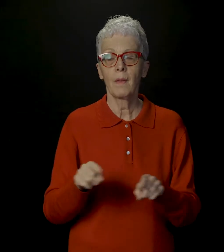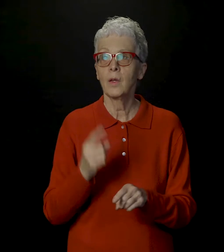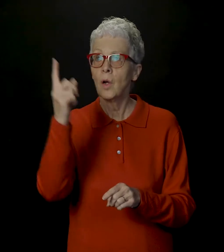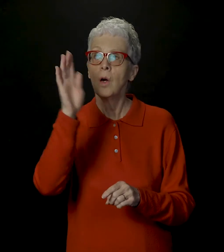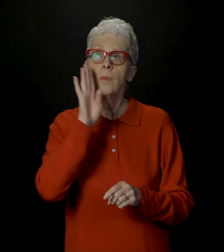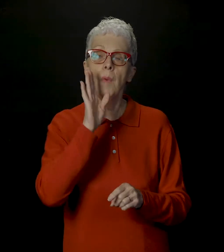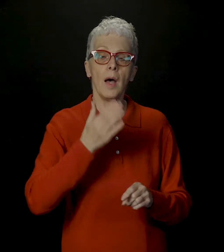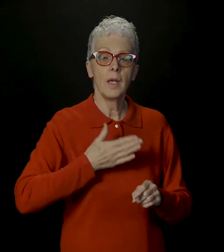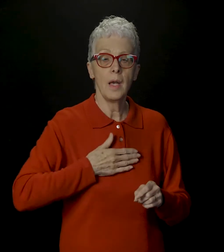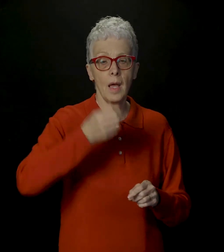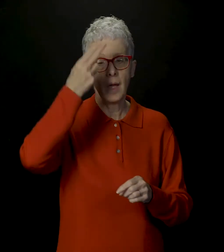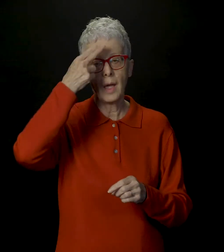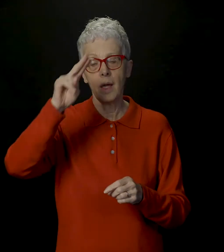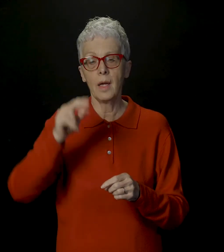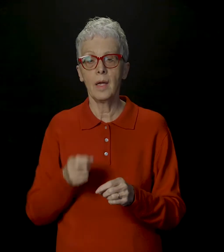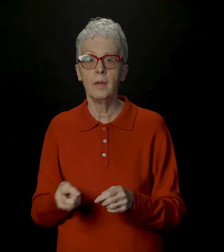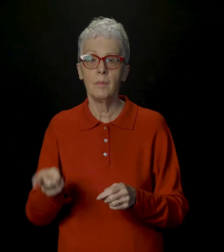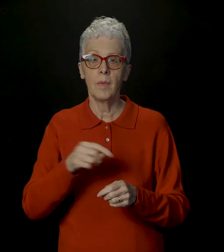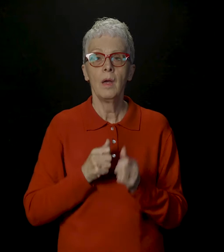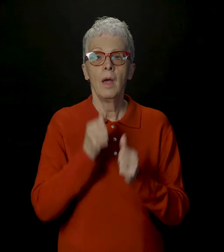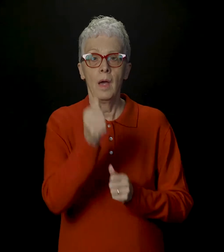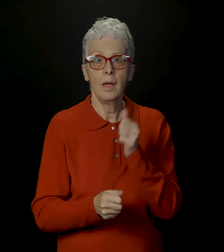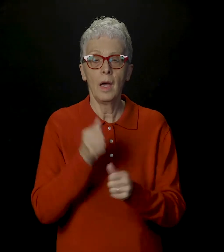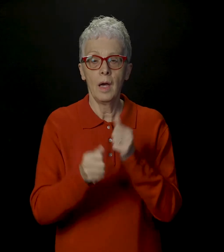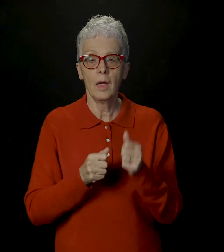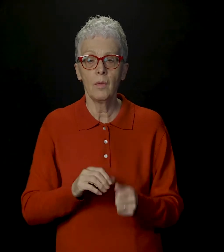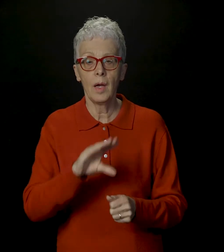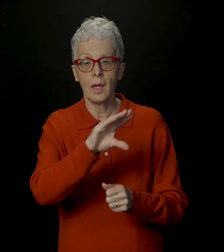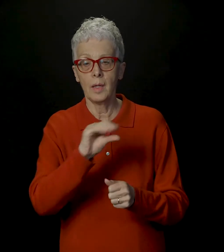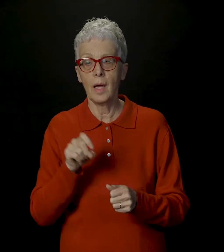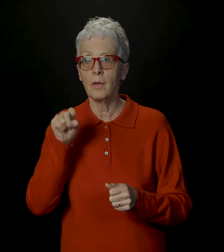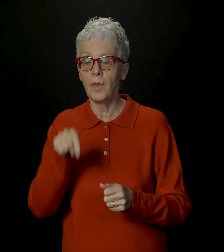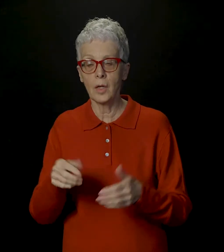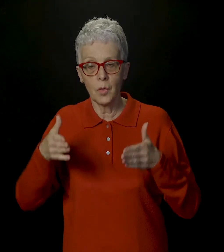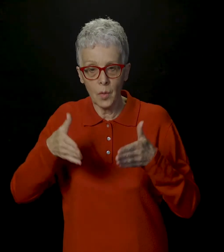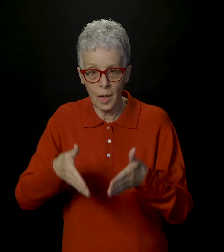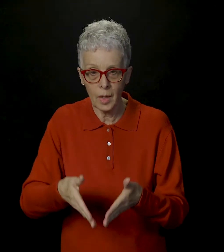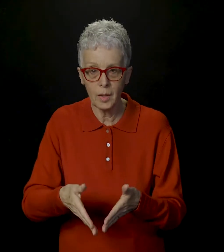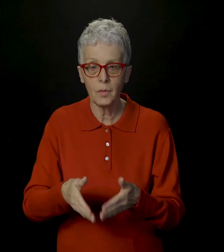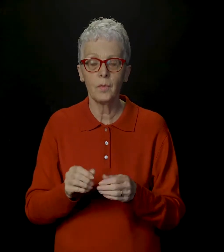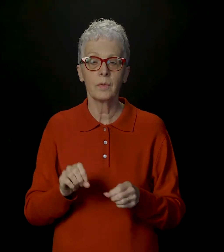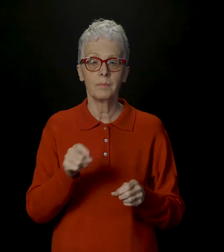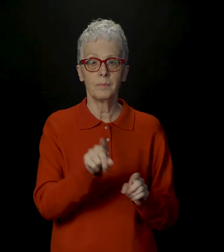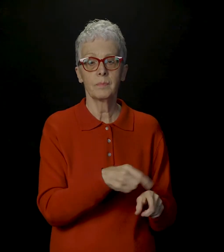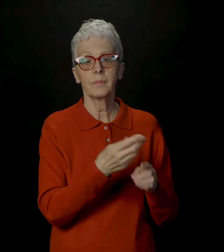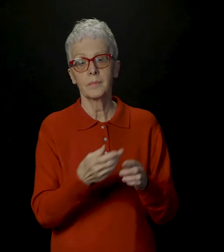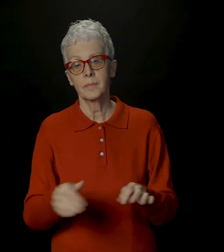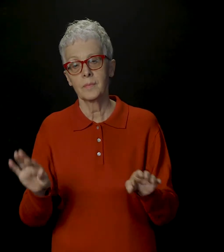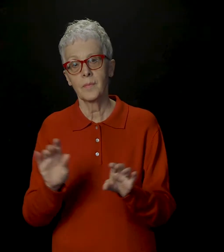You called my name And I ran out of that grave